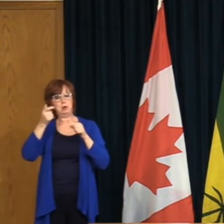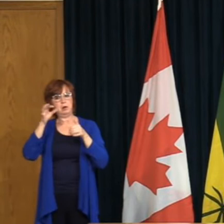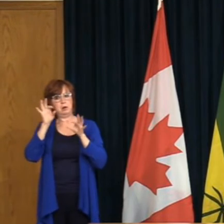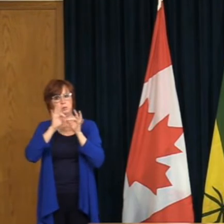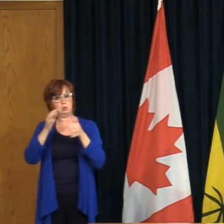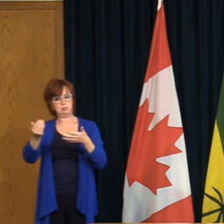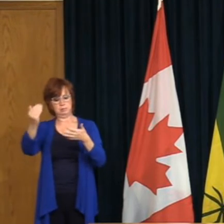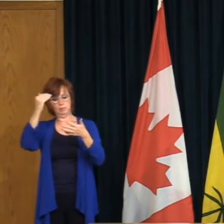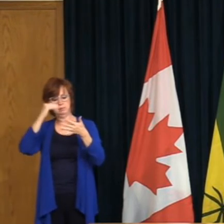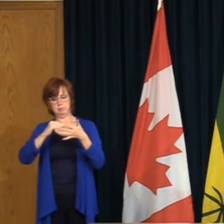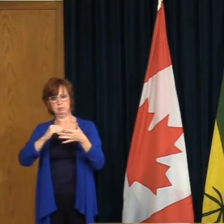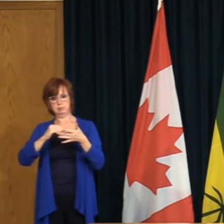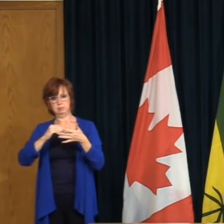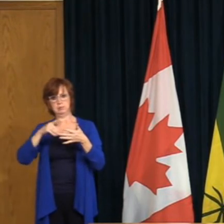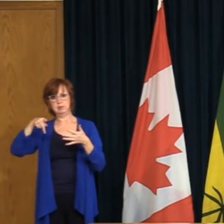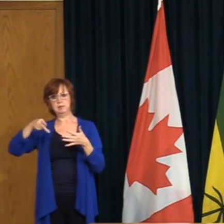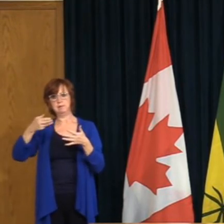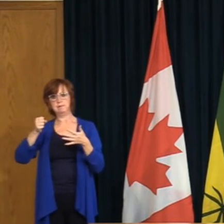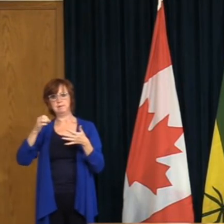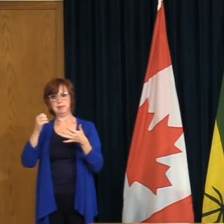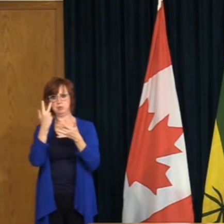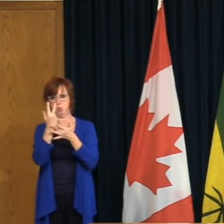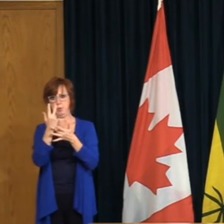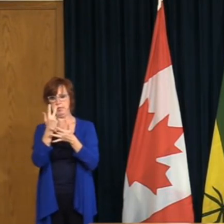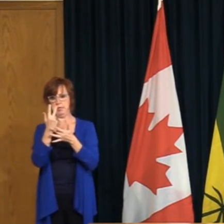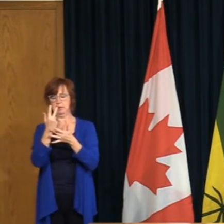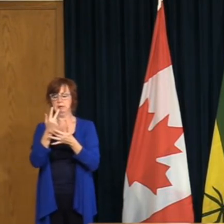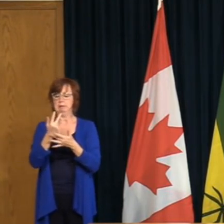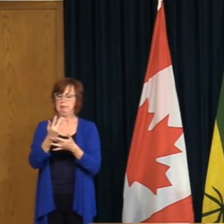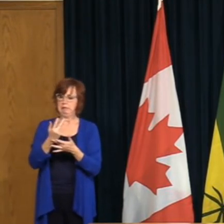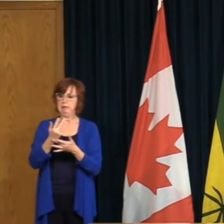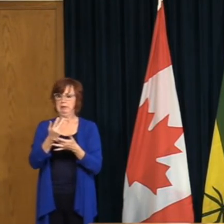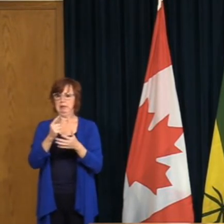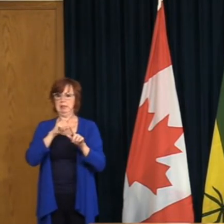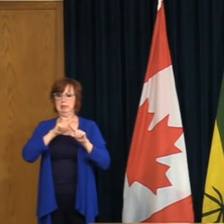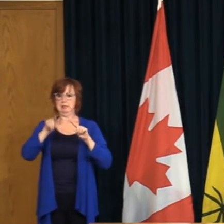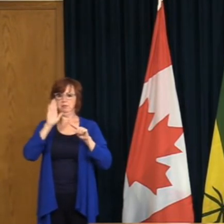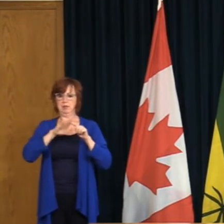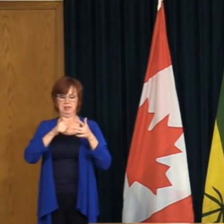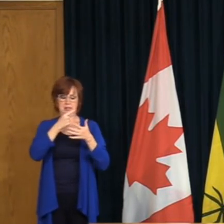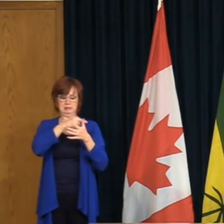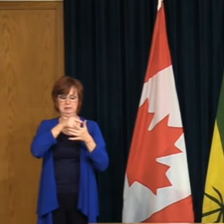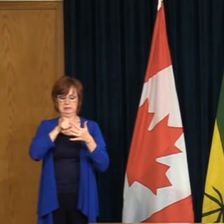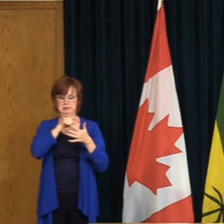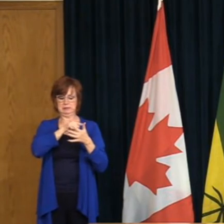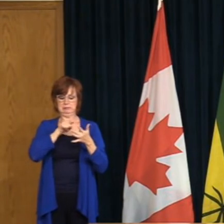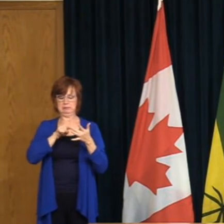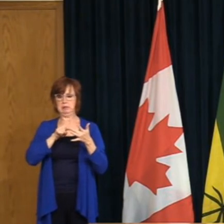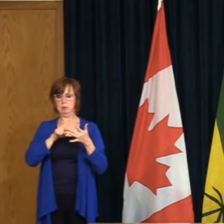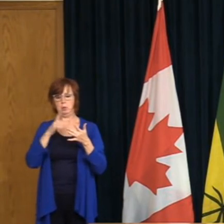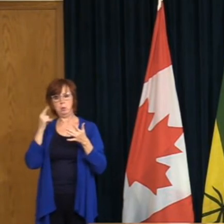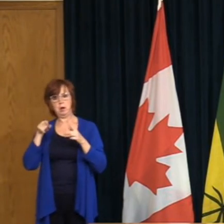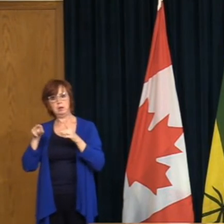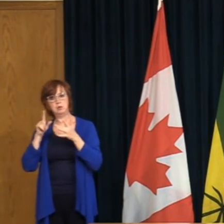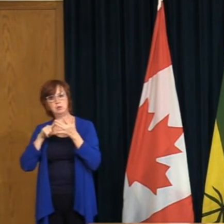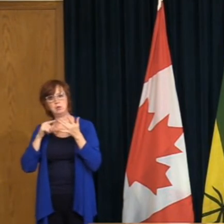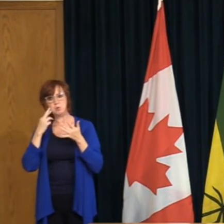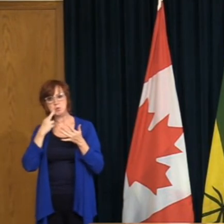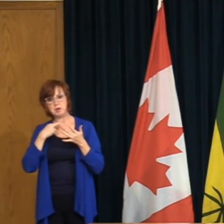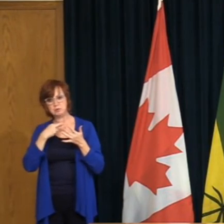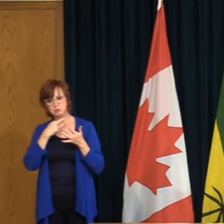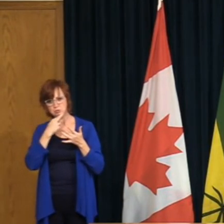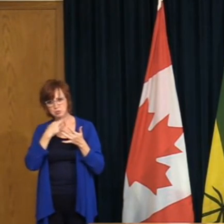because that's going to be a different environment. I think going to restaurants is going to be a different experience from shopping. So going